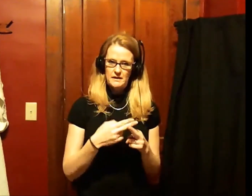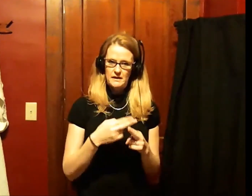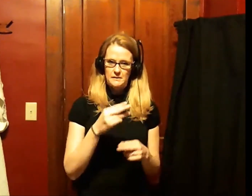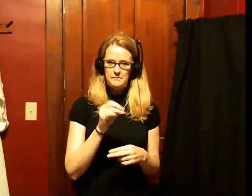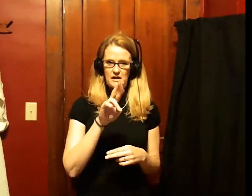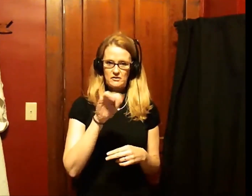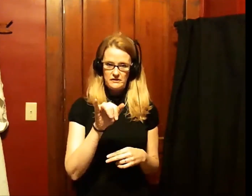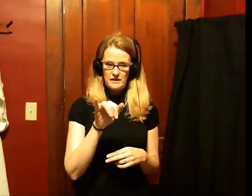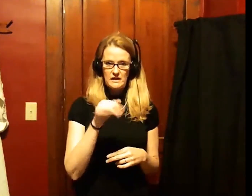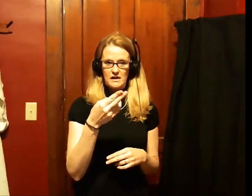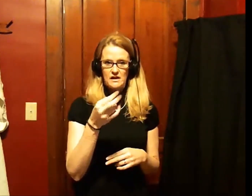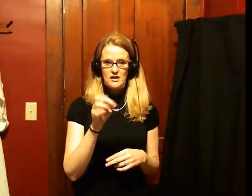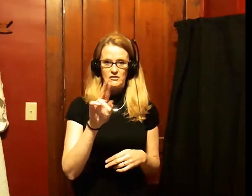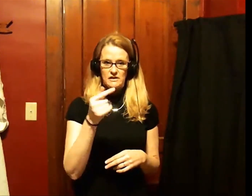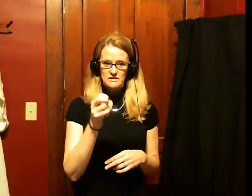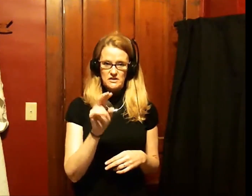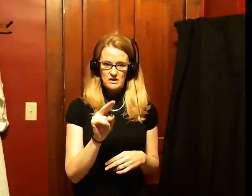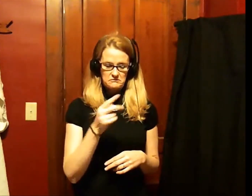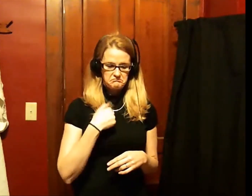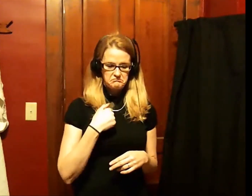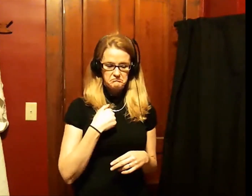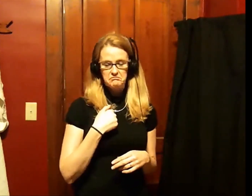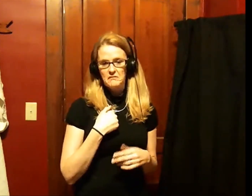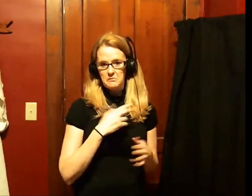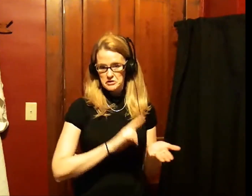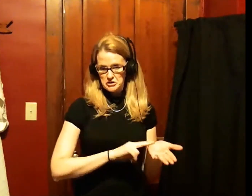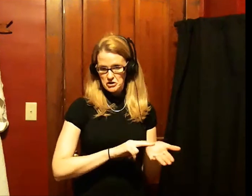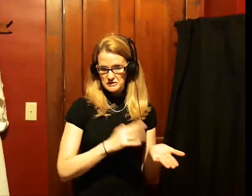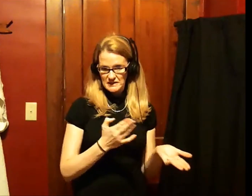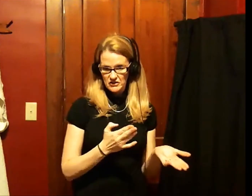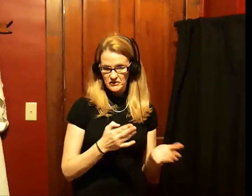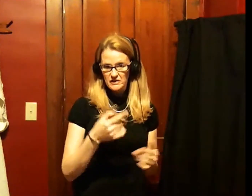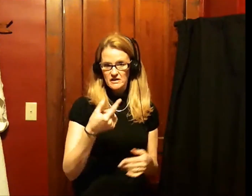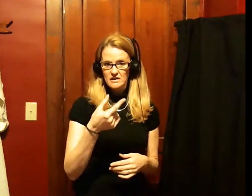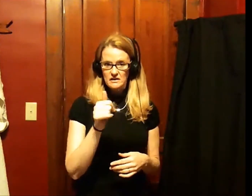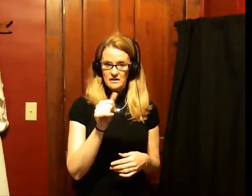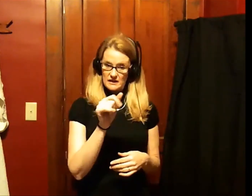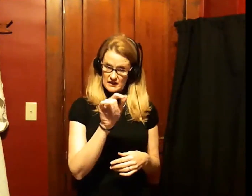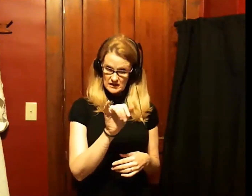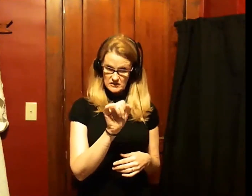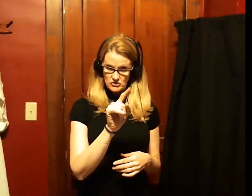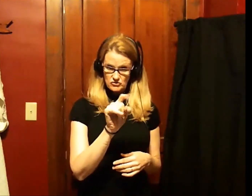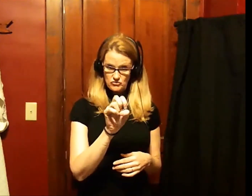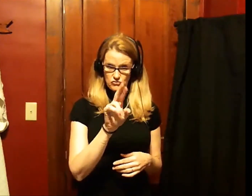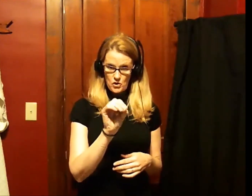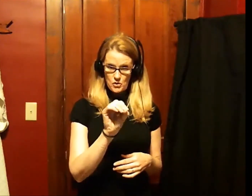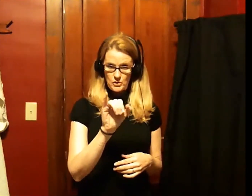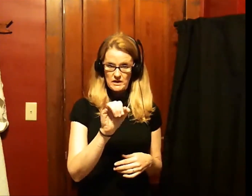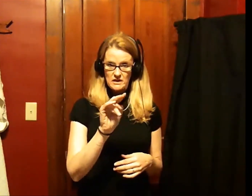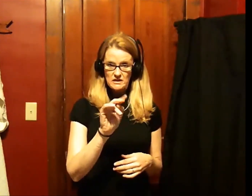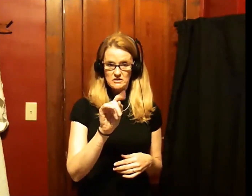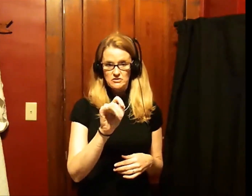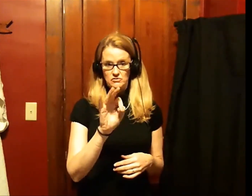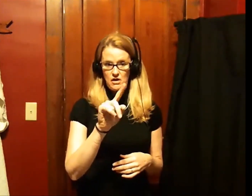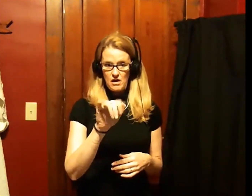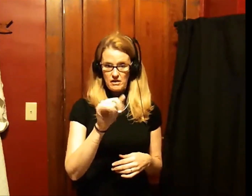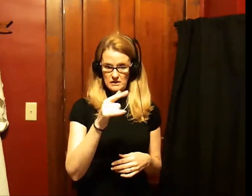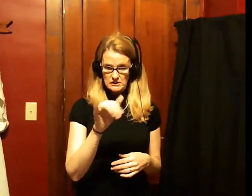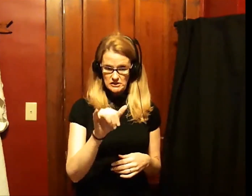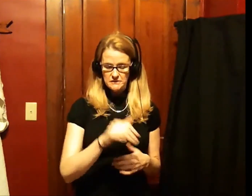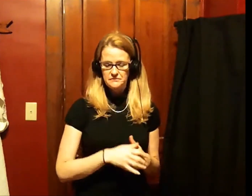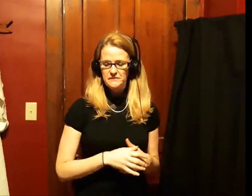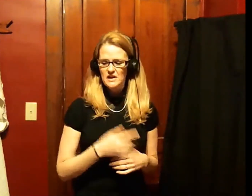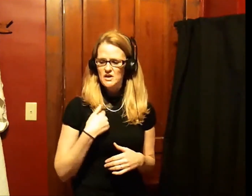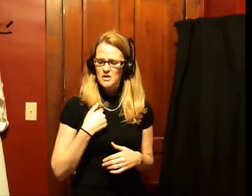Hi, my name is Mary Jane Harrington. I am a GI nurse with Health Partners Riverside. GI stands for gastroenterology.